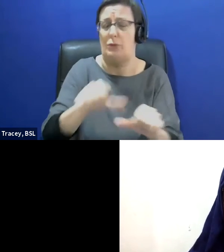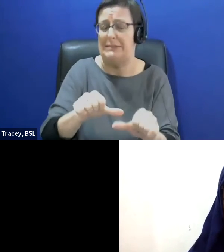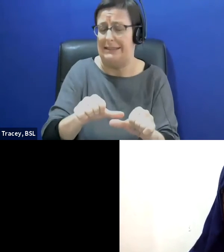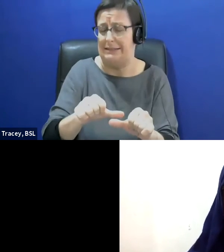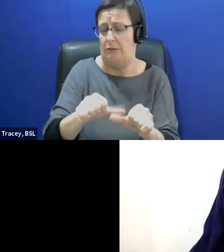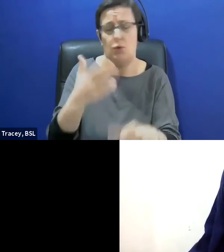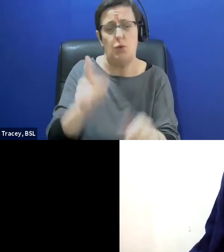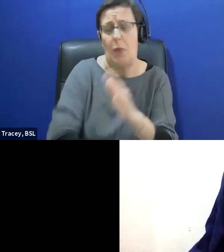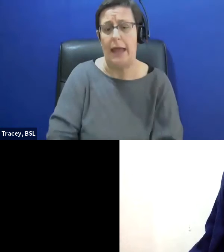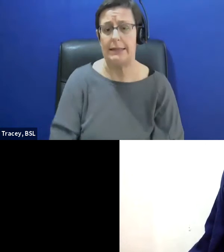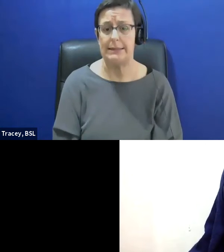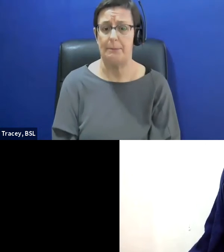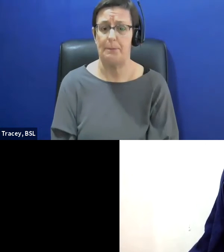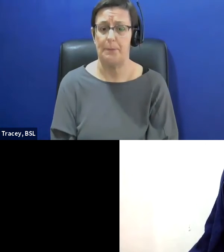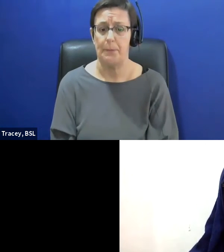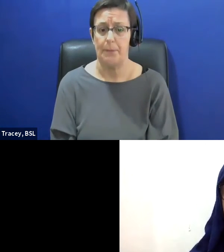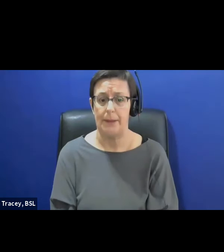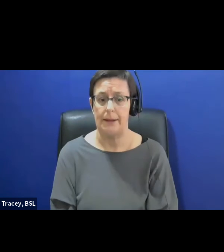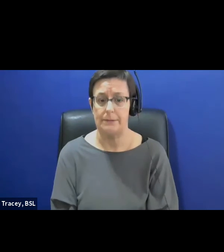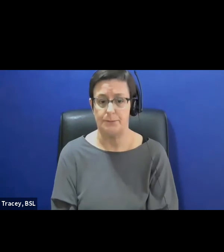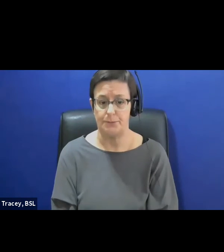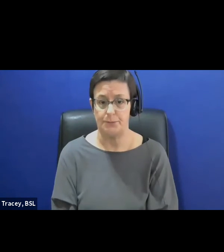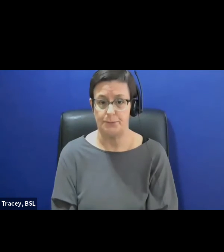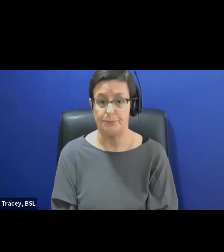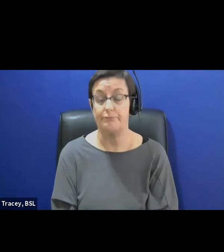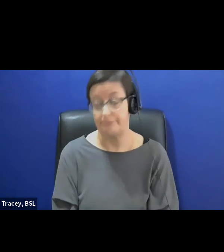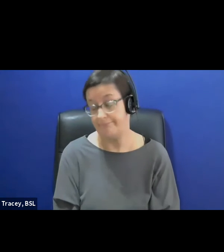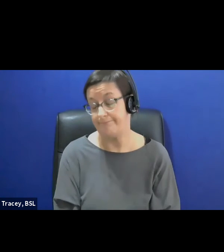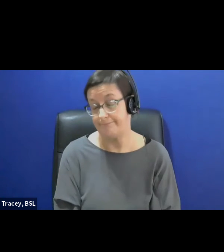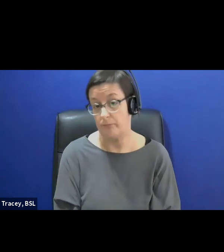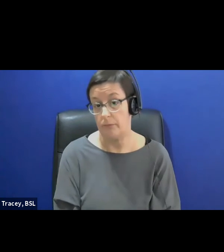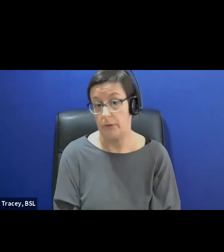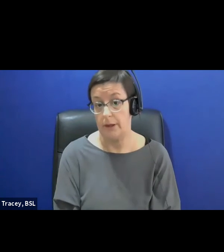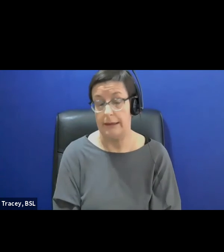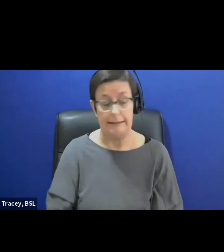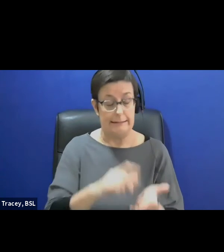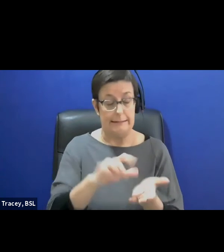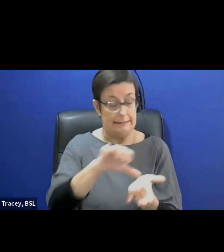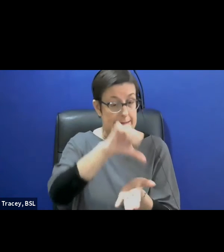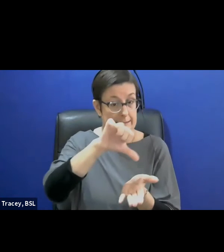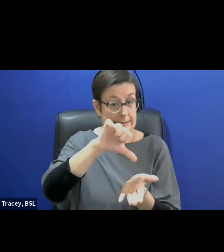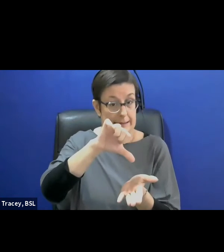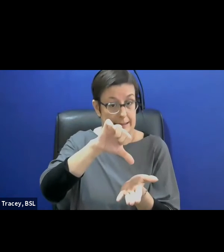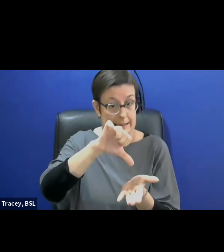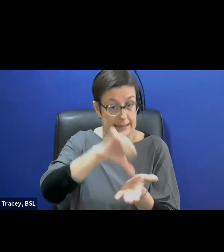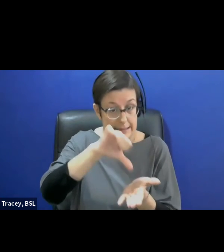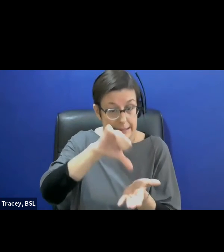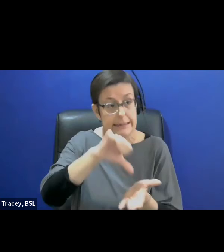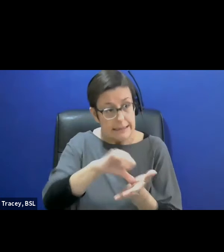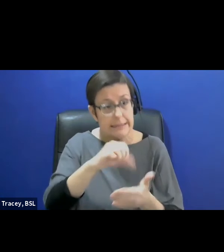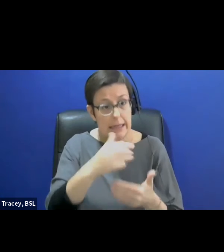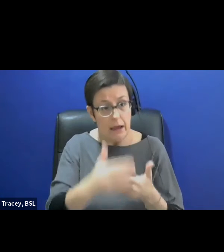implementation. Yeah, so like in Indonesia, like cities are like towards like